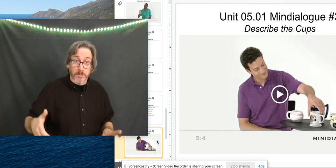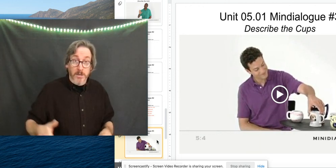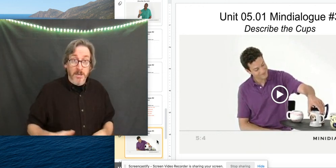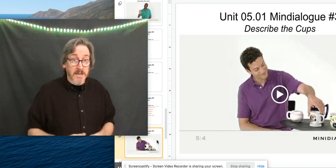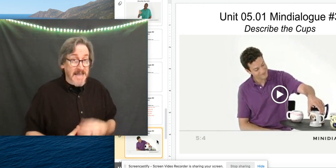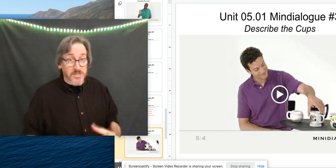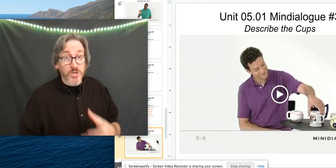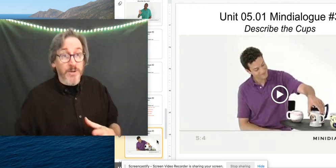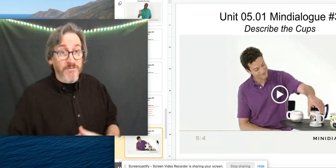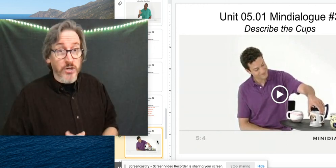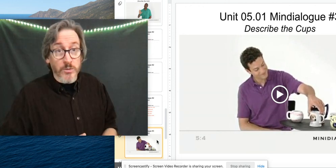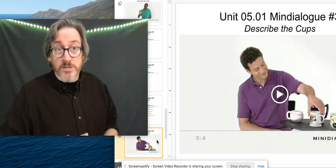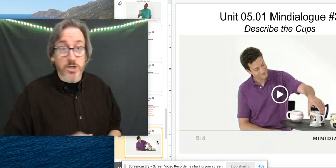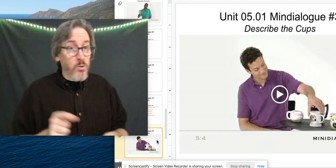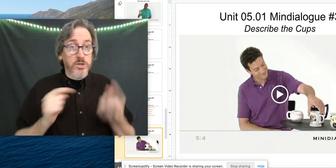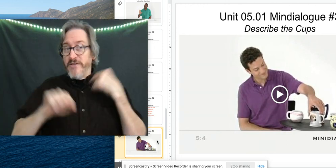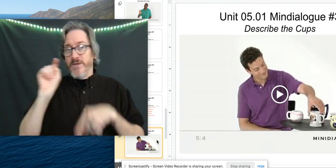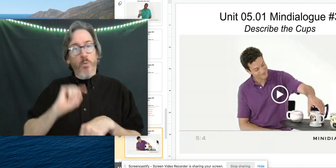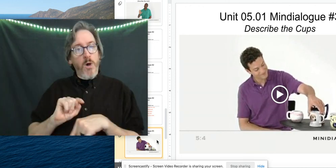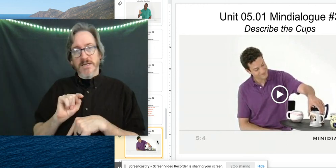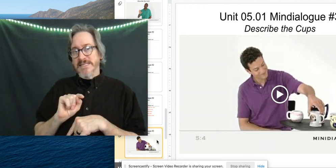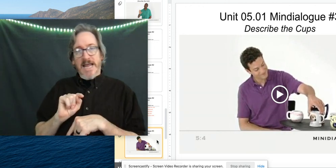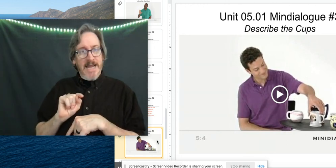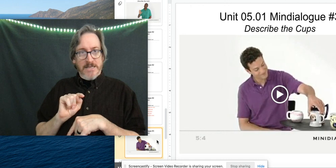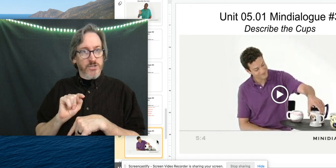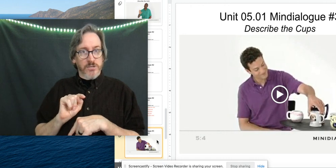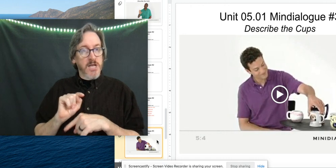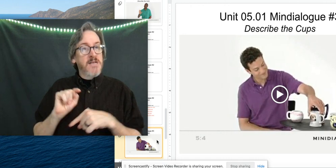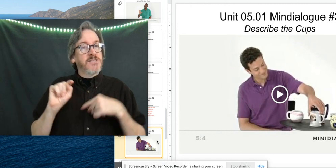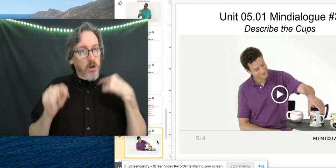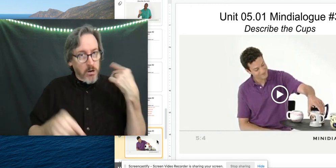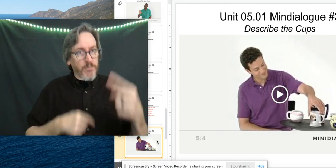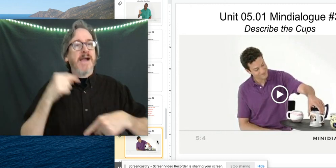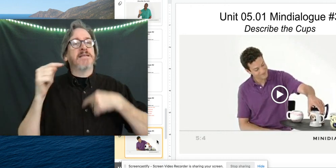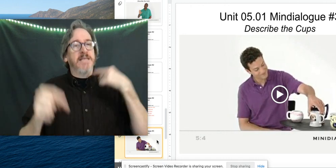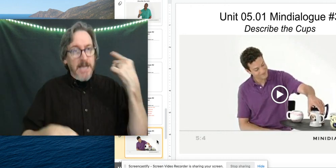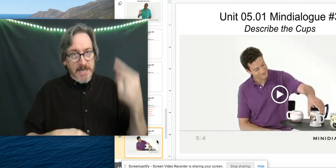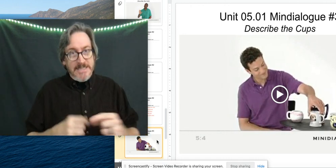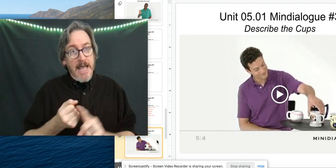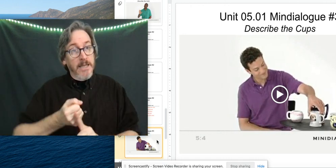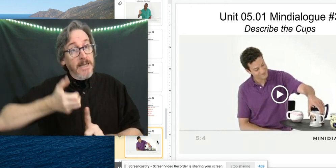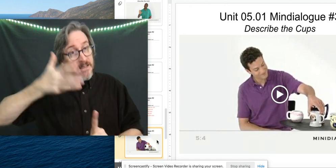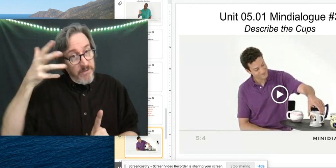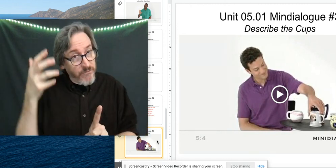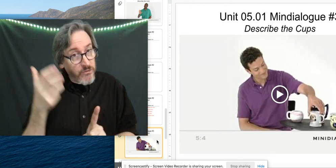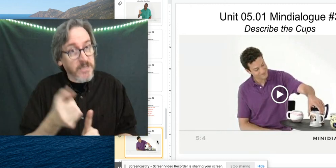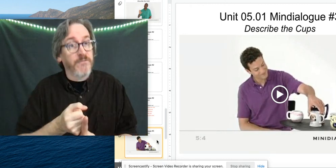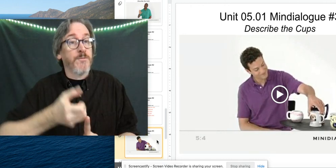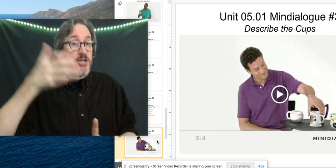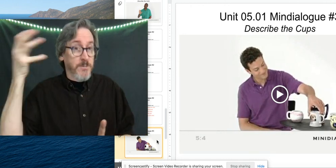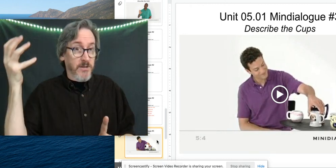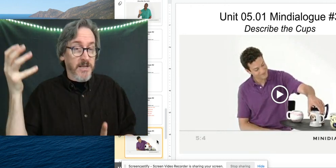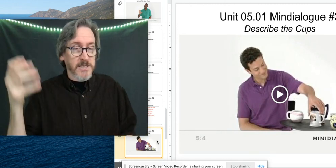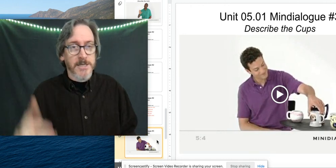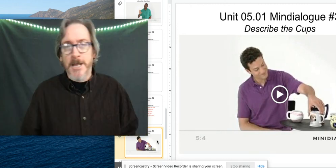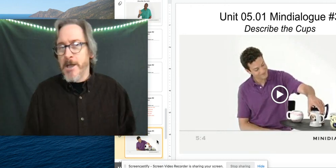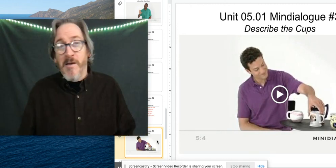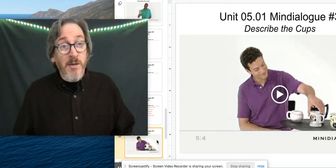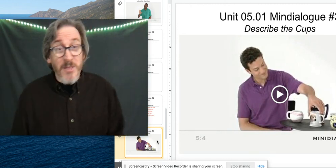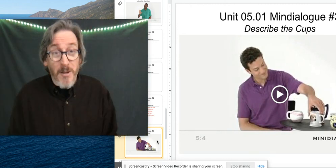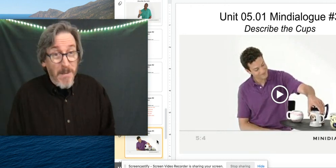bigger. That's what you have to do. Is don't give me one-sign answers. Start practicing on giving full information about